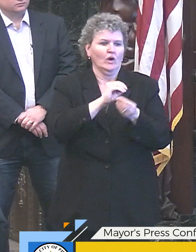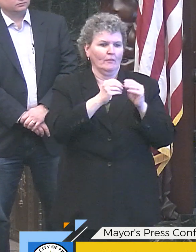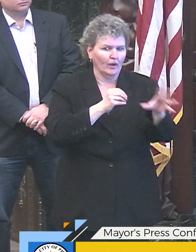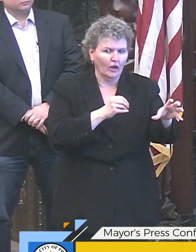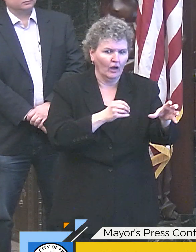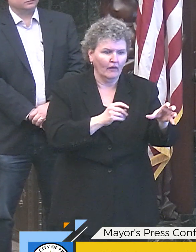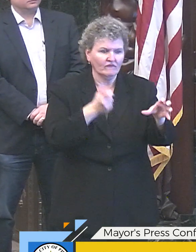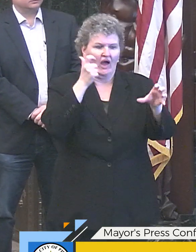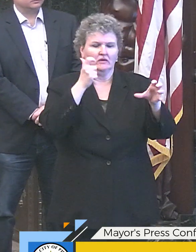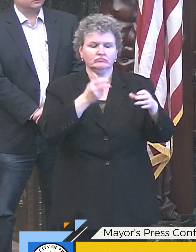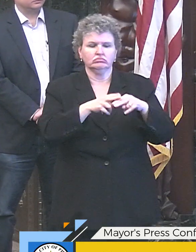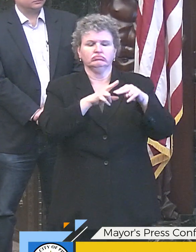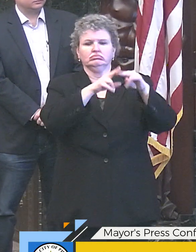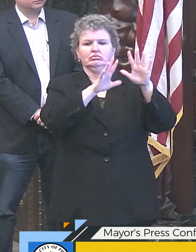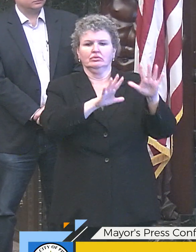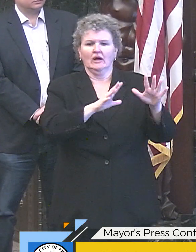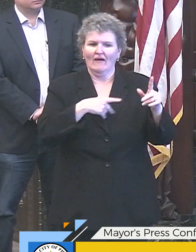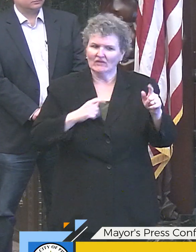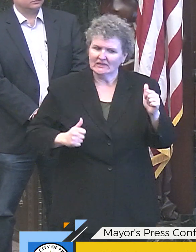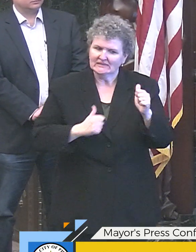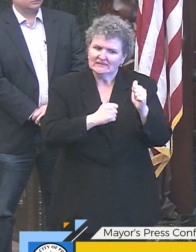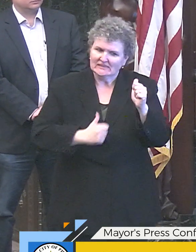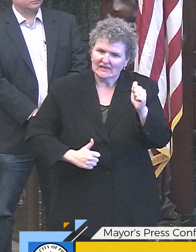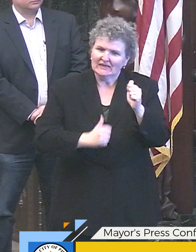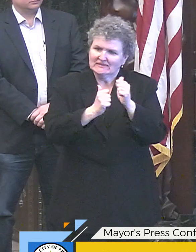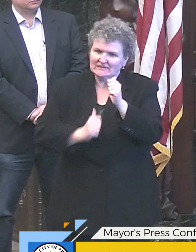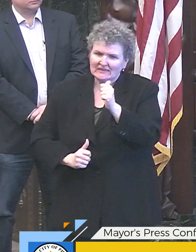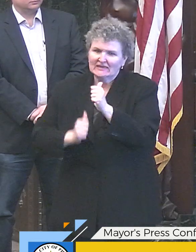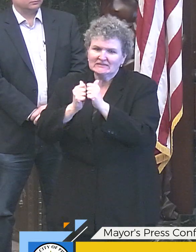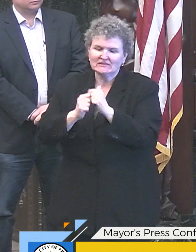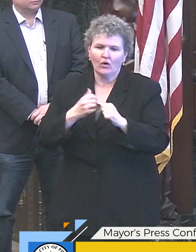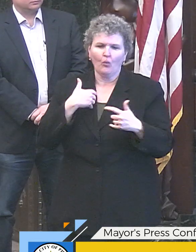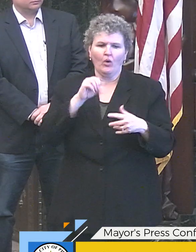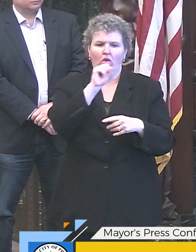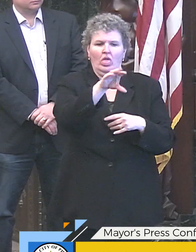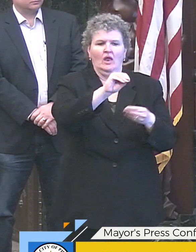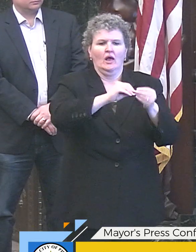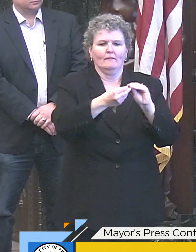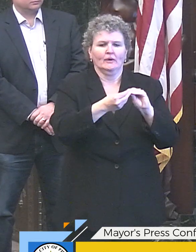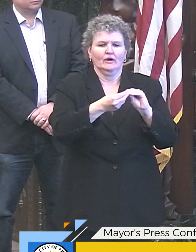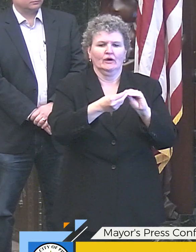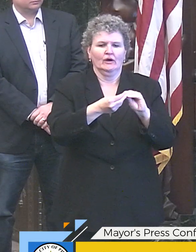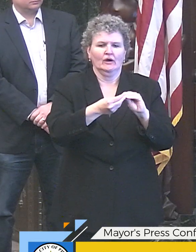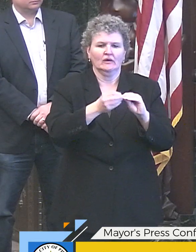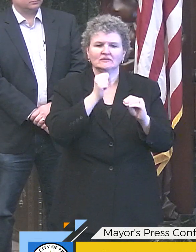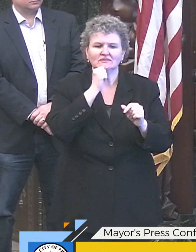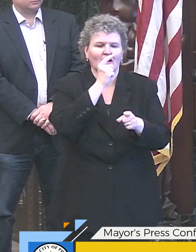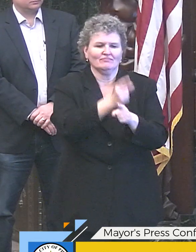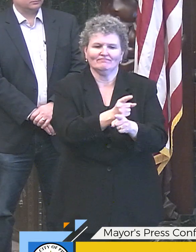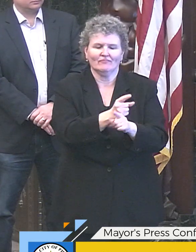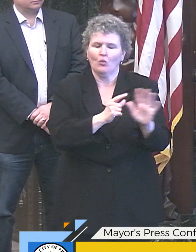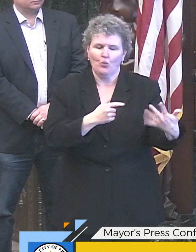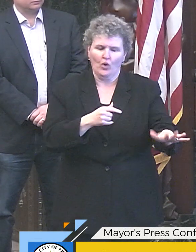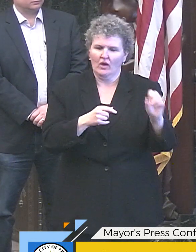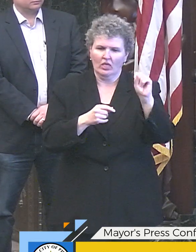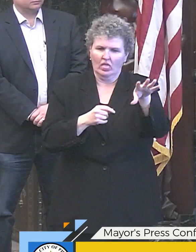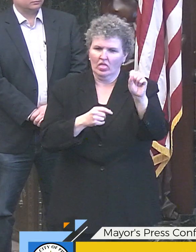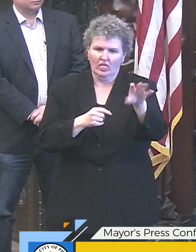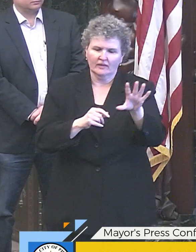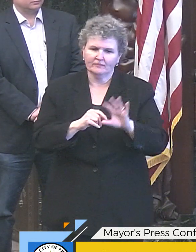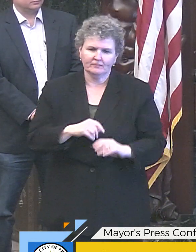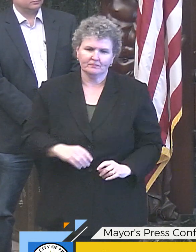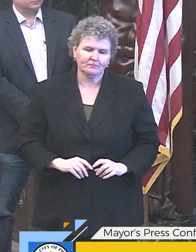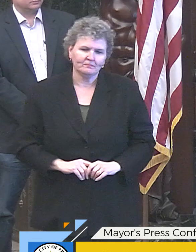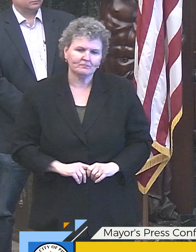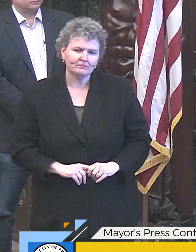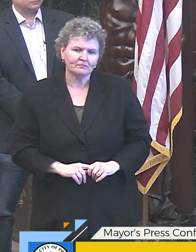and we're having difficulty keeping up with it. And so I don't want to give you a number that is falsely low. And so I'm not sure if we're going to be able to continue to report that in the